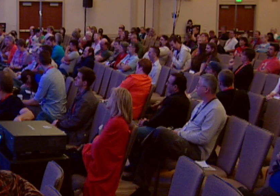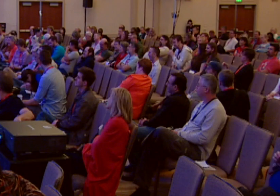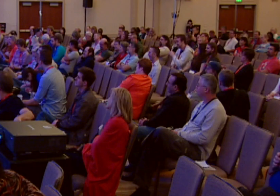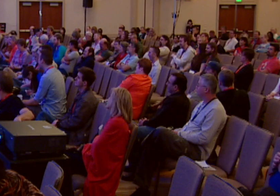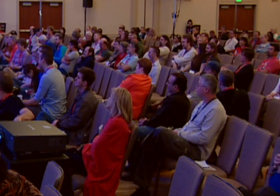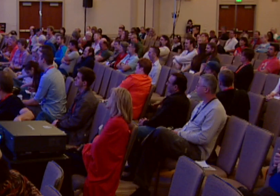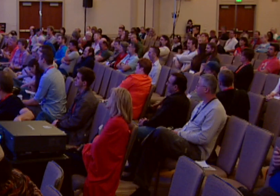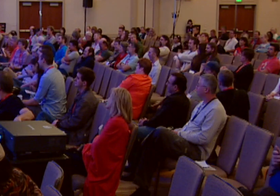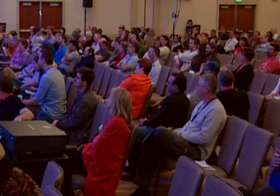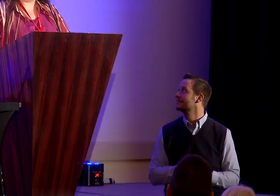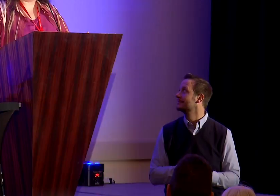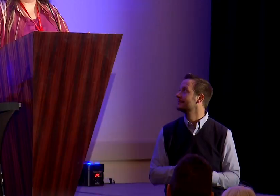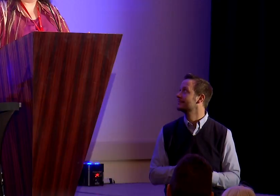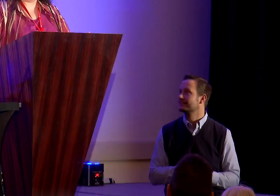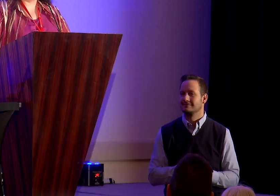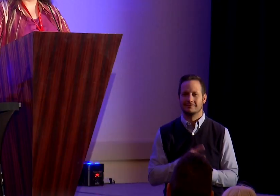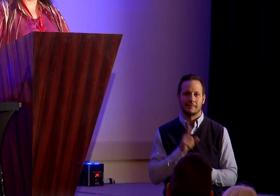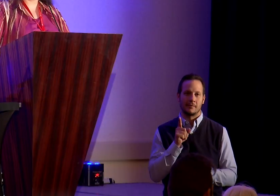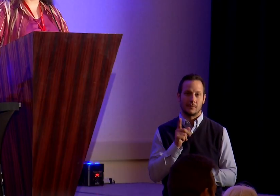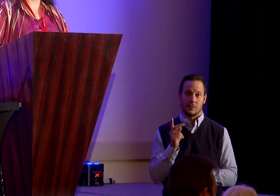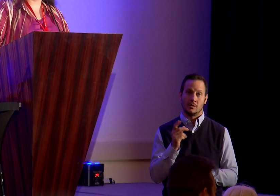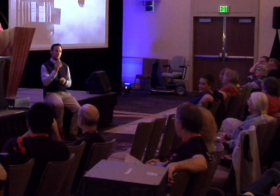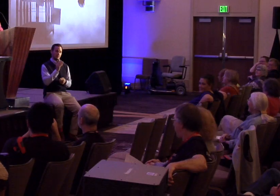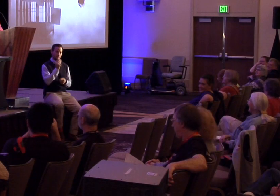Did I mention that they were very patient people?